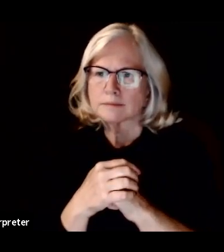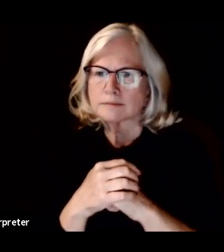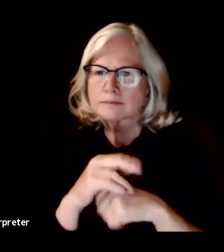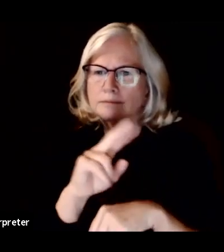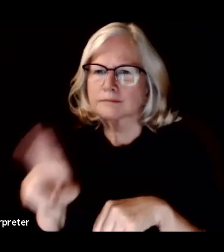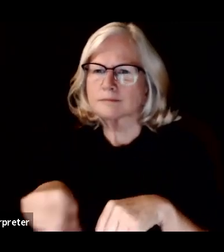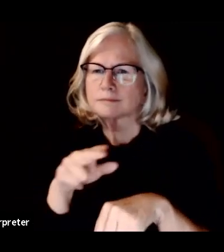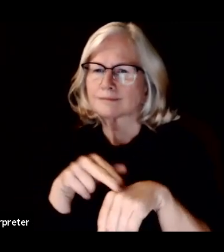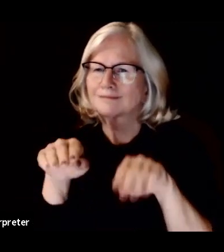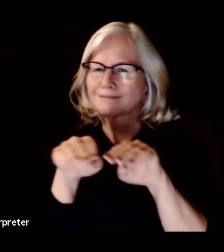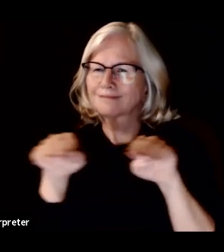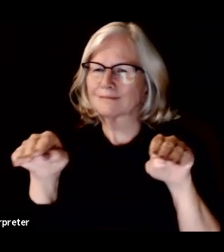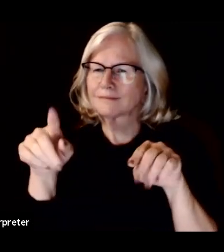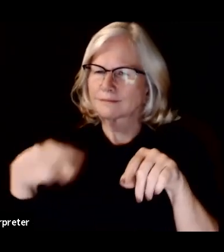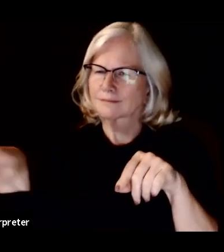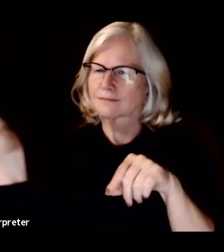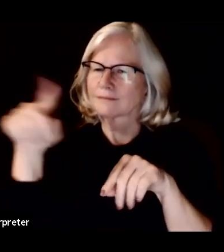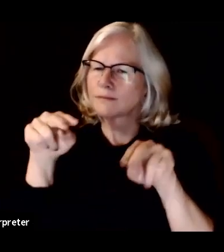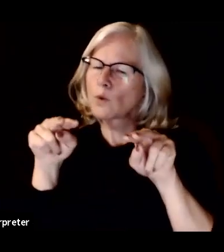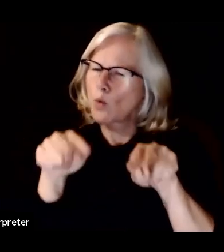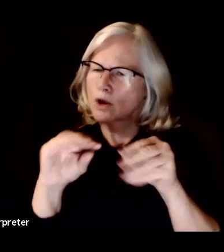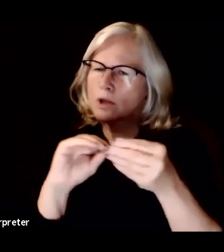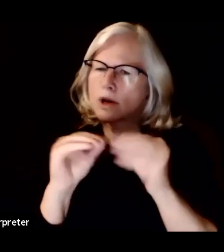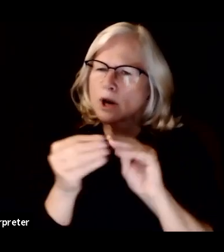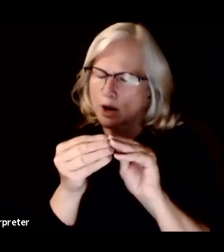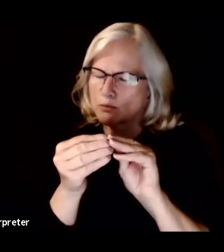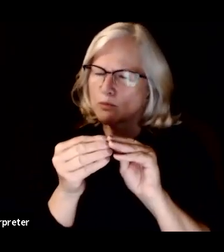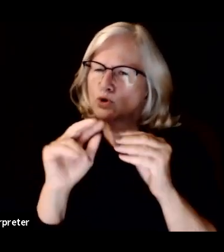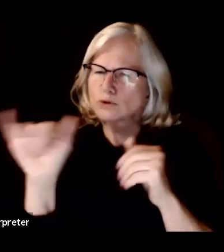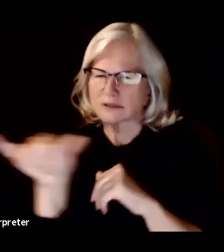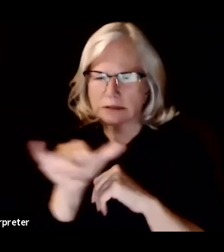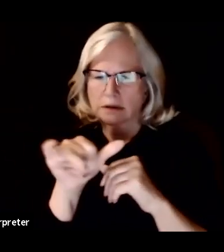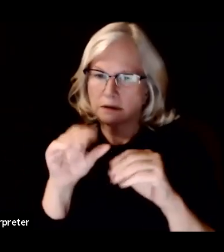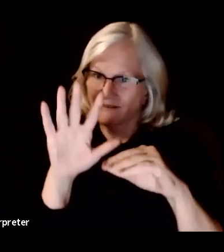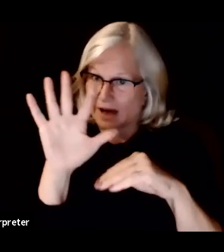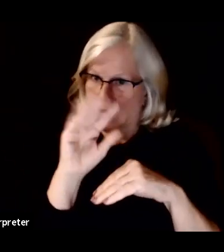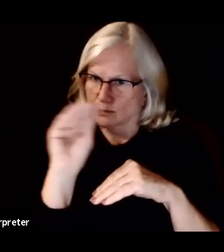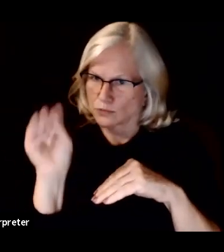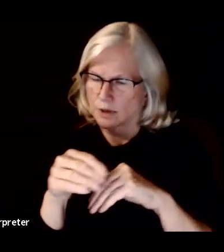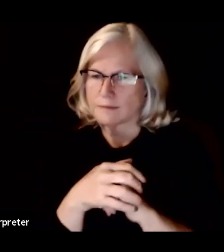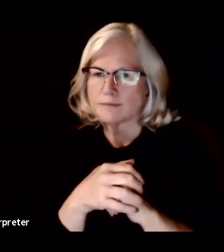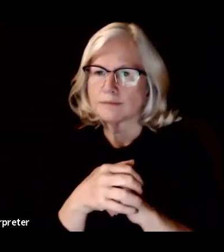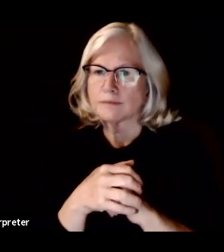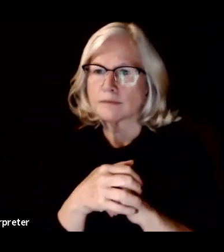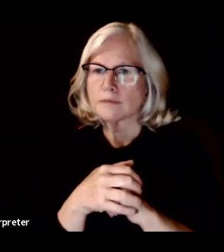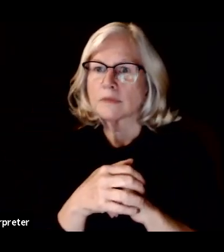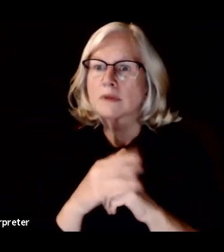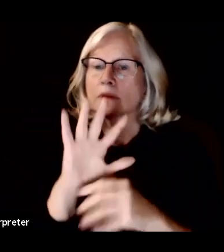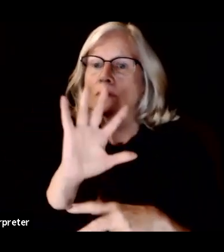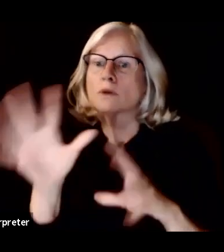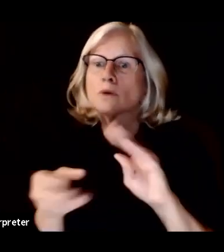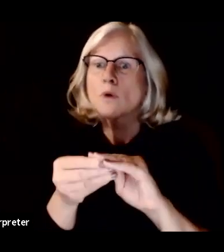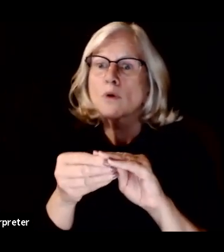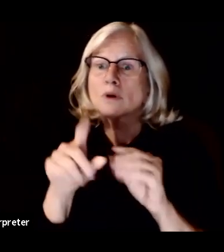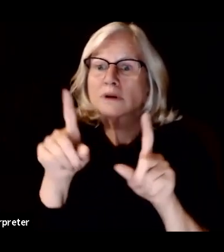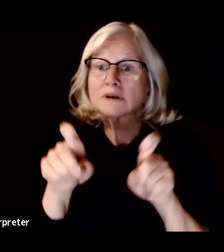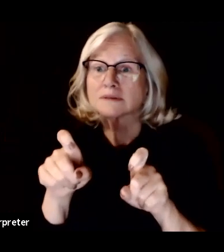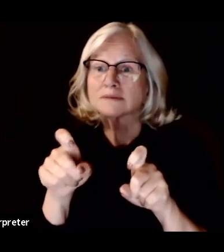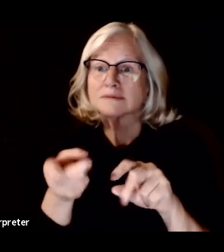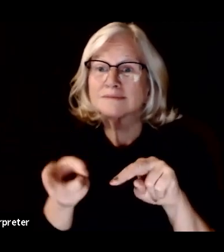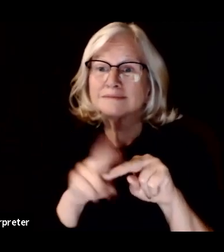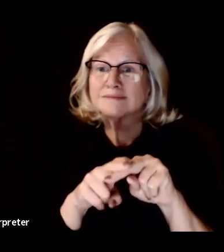terms of volumes, as of yesterday, total testing has increased week over week by 6.4%, whereas